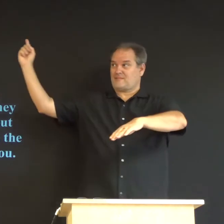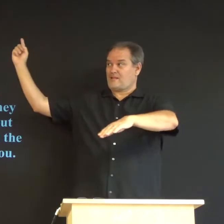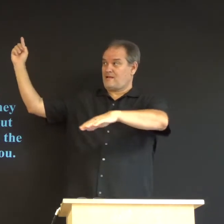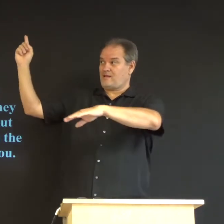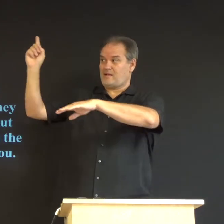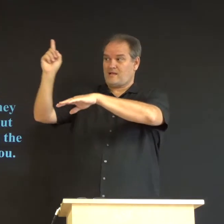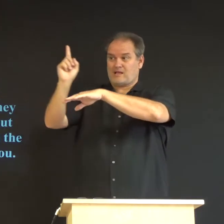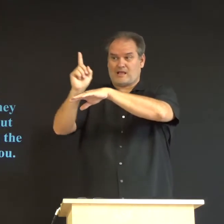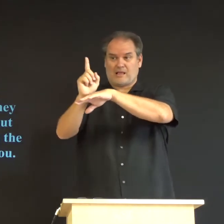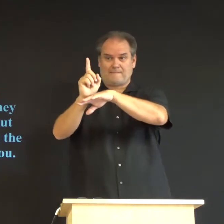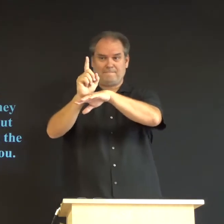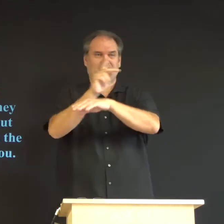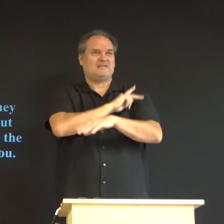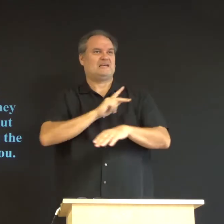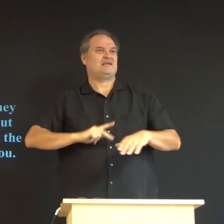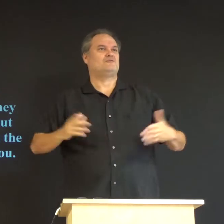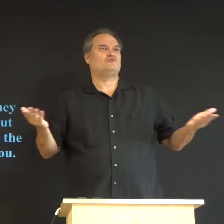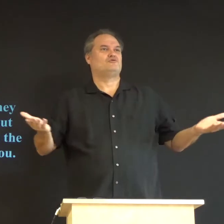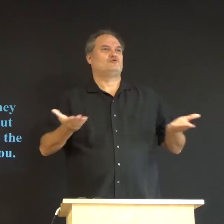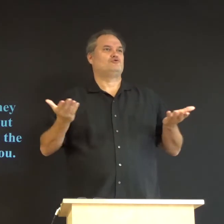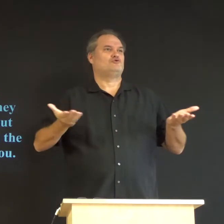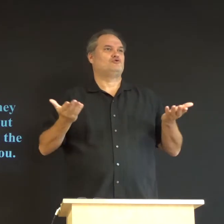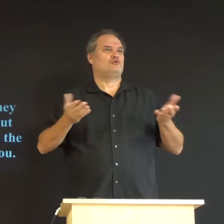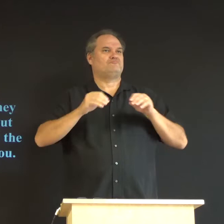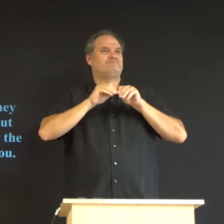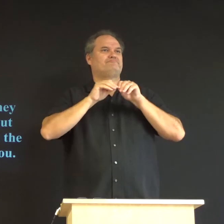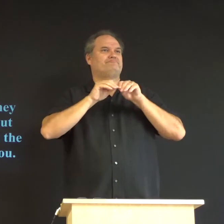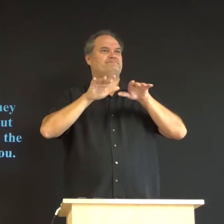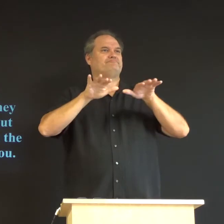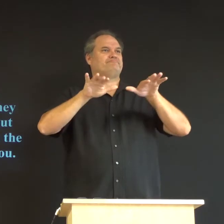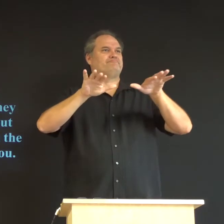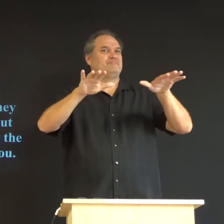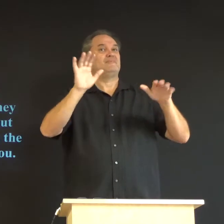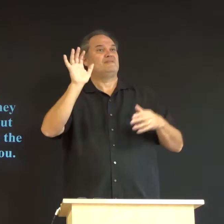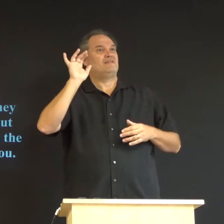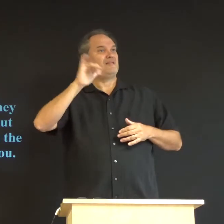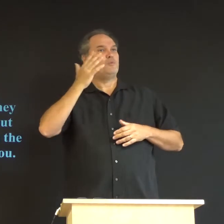Okay. Jesus has come. His kingdom is here.